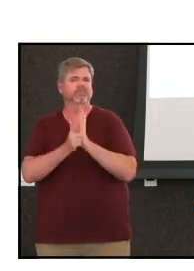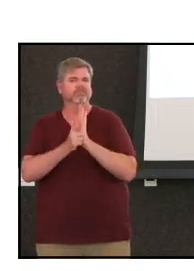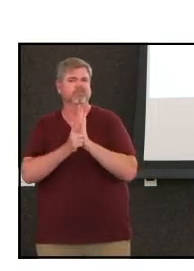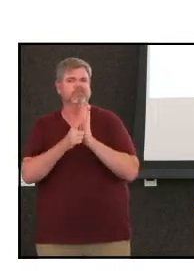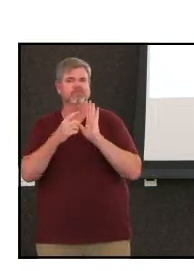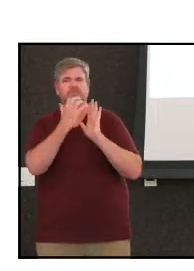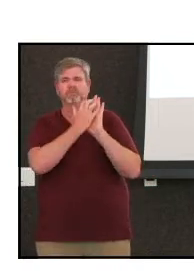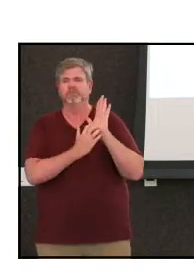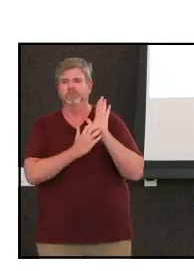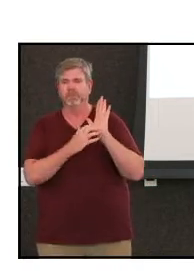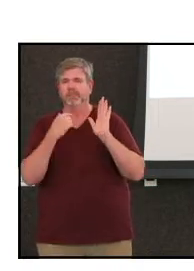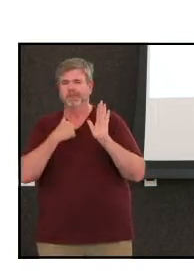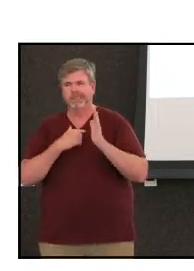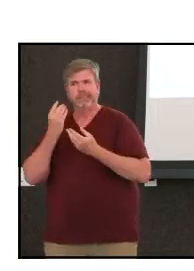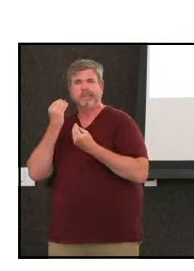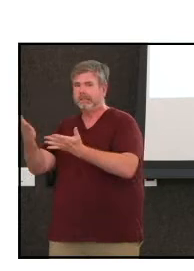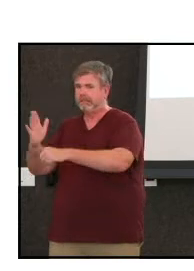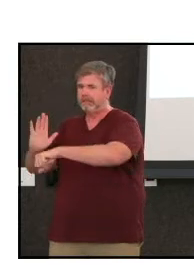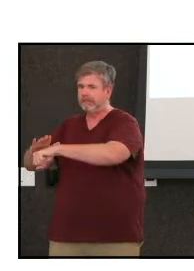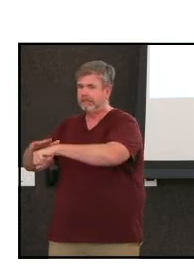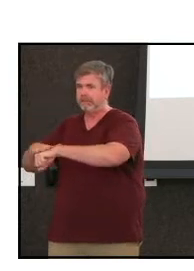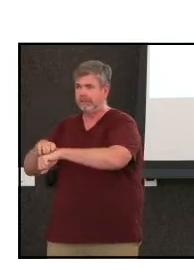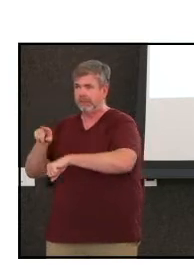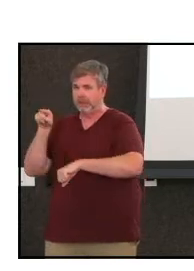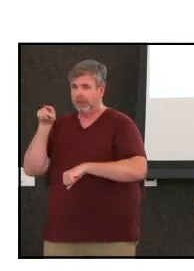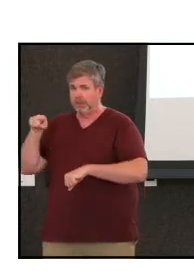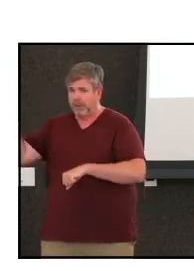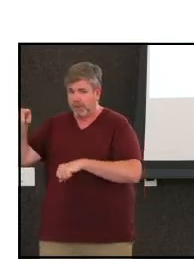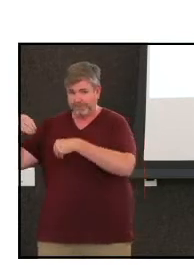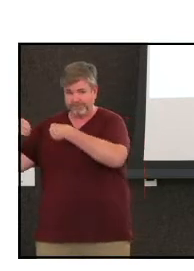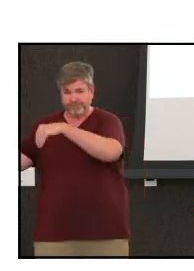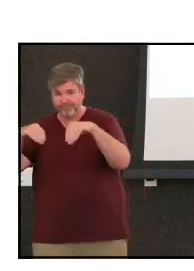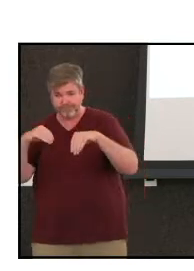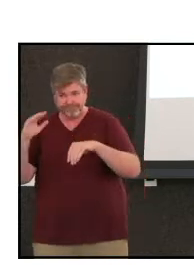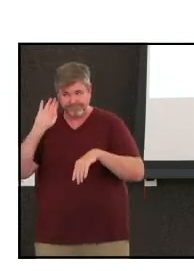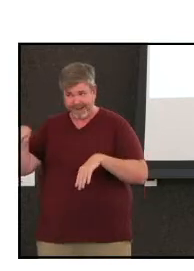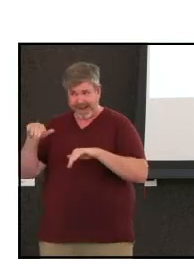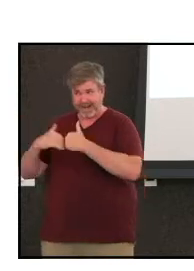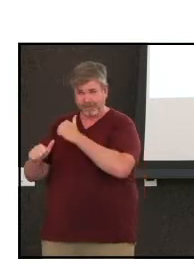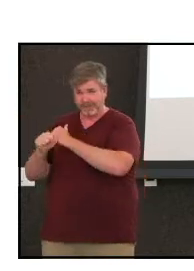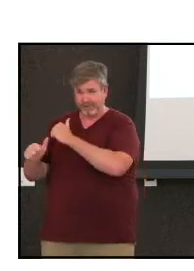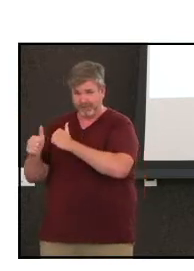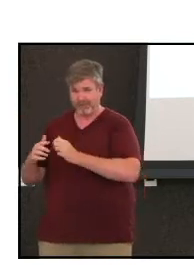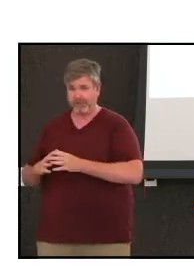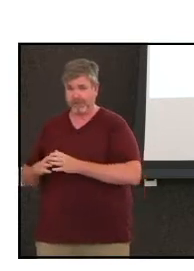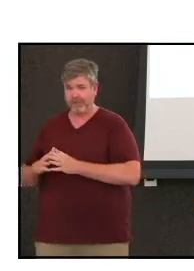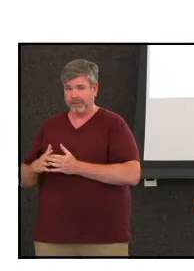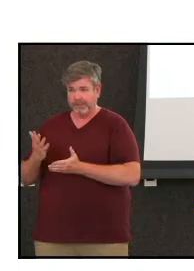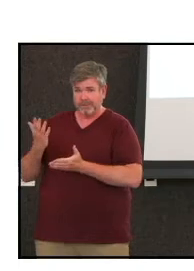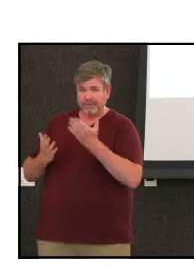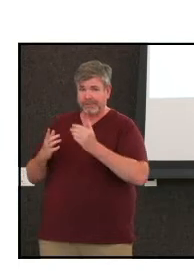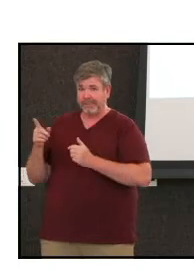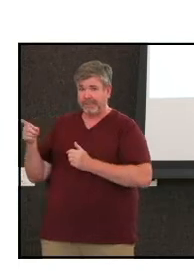know how dangerous fentanyl is and to let them know that they could be potentially prosecuted for homicides or murder